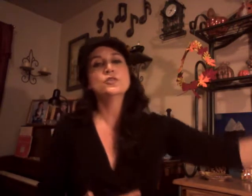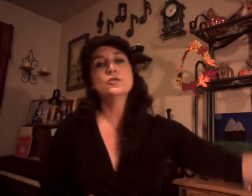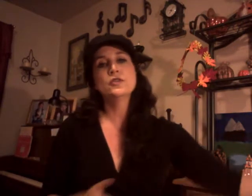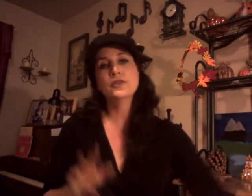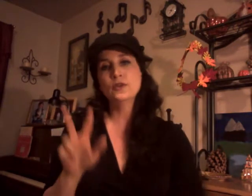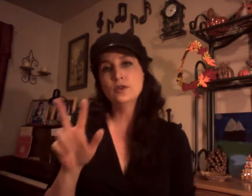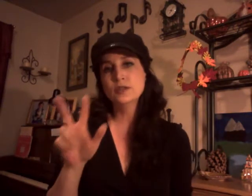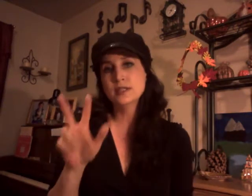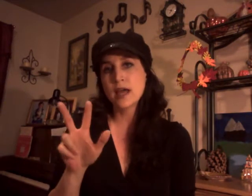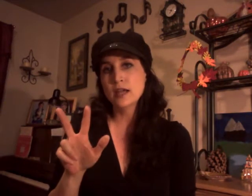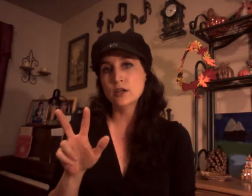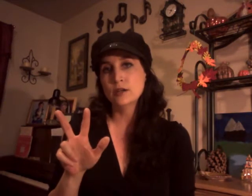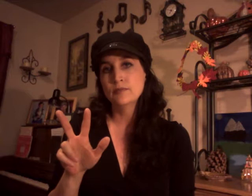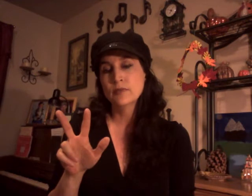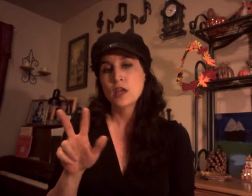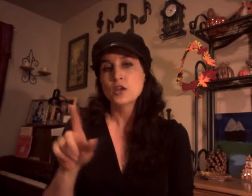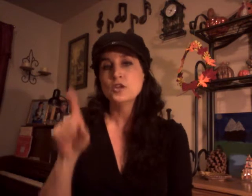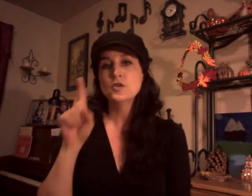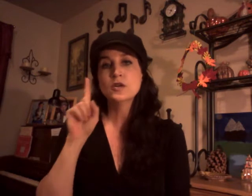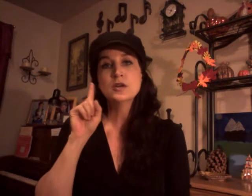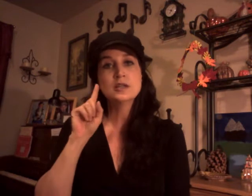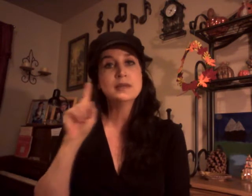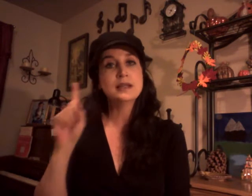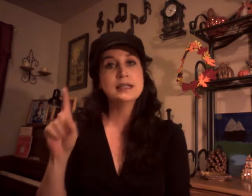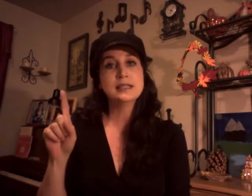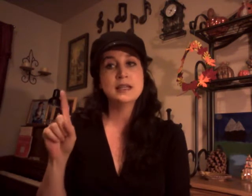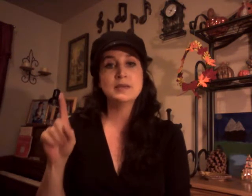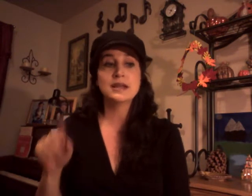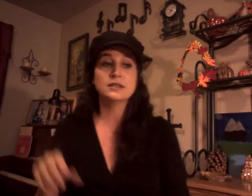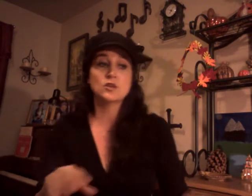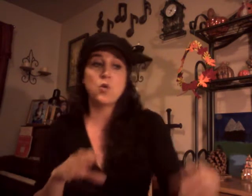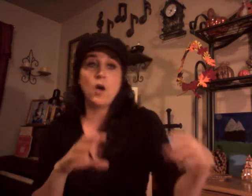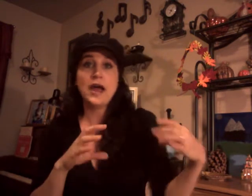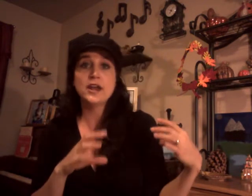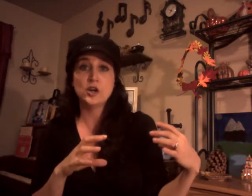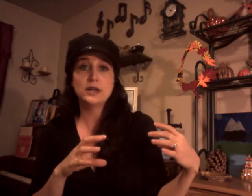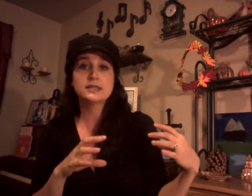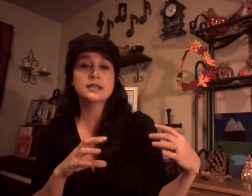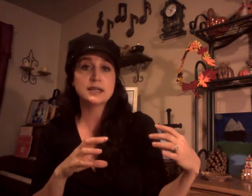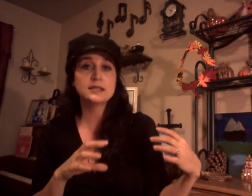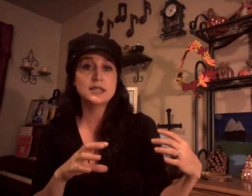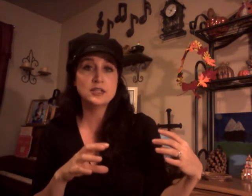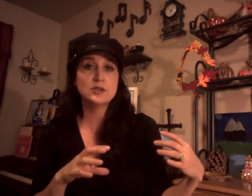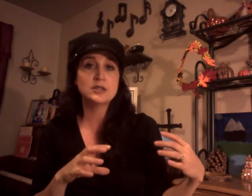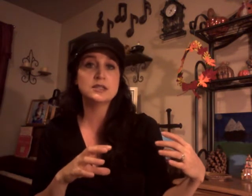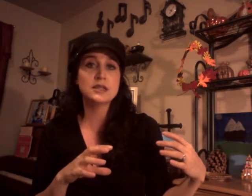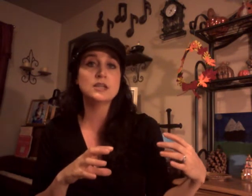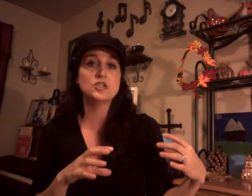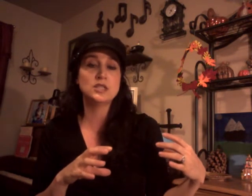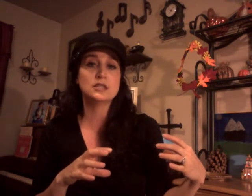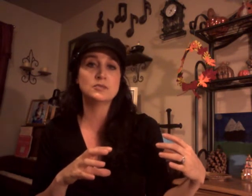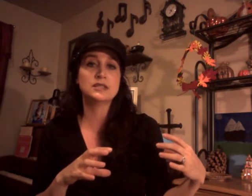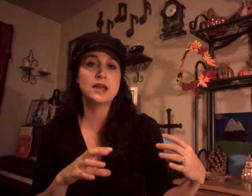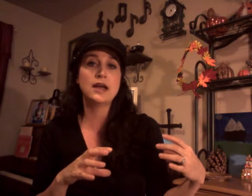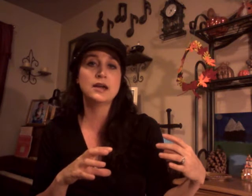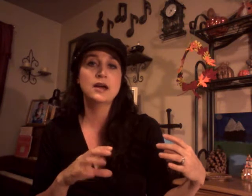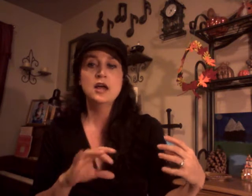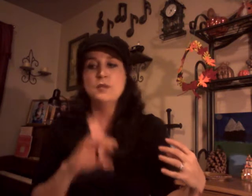the third signer, you are going to be listening because the choir is going to continue to sing Jesus Messiah. But